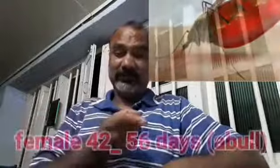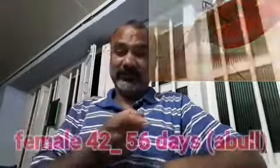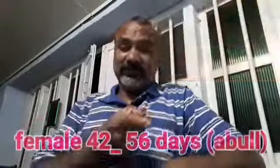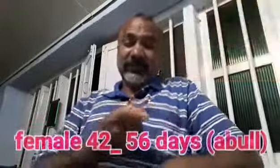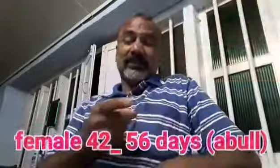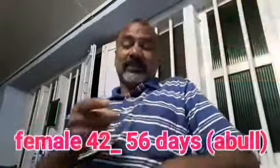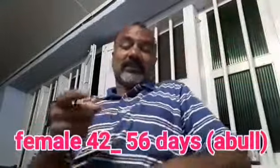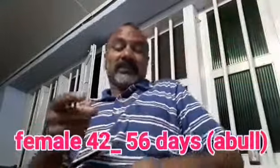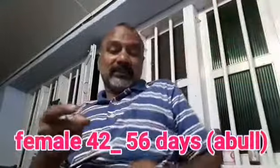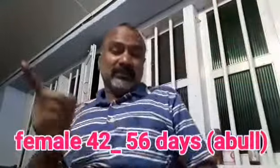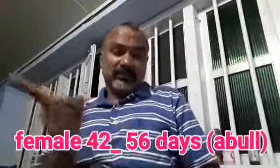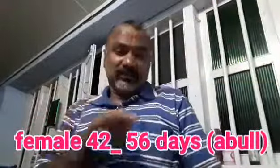You need walk with coffee